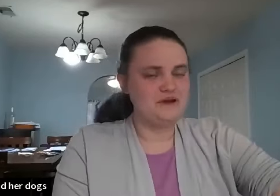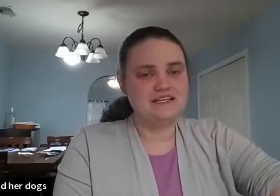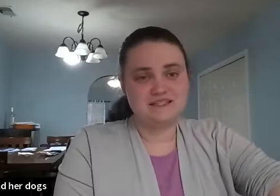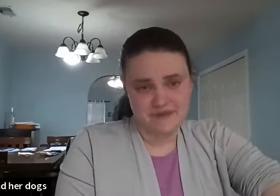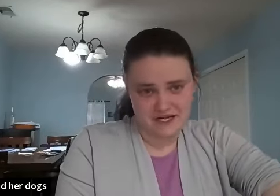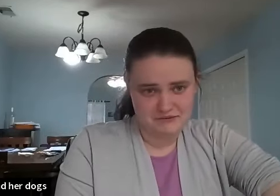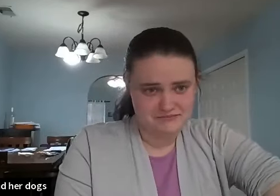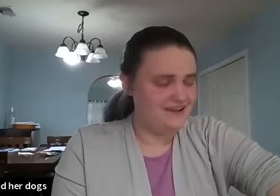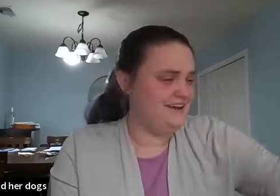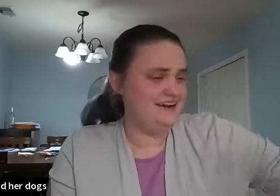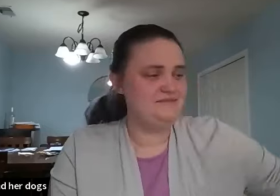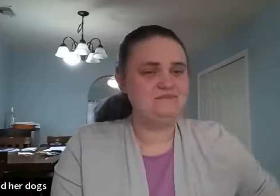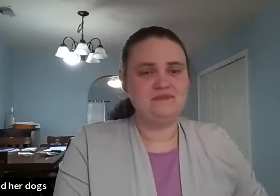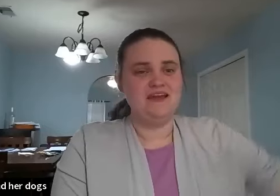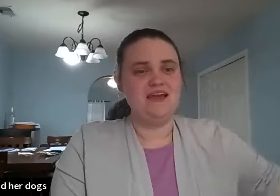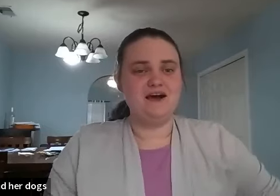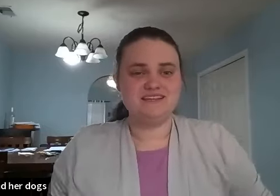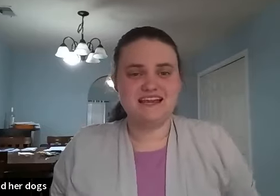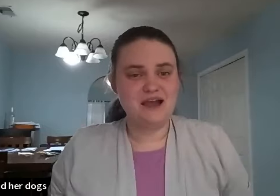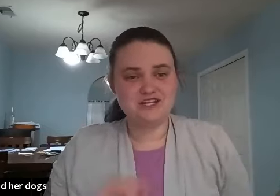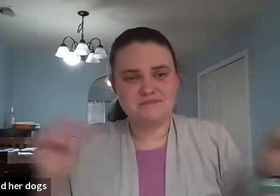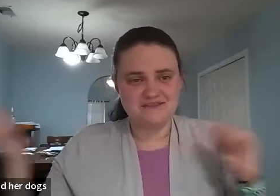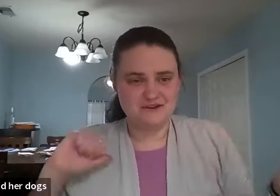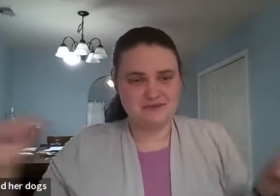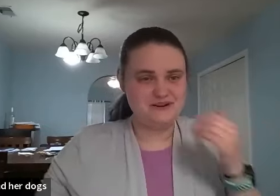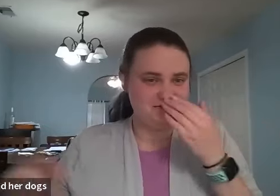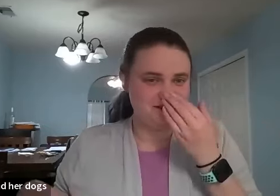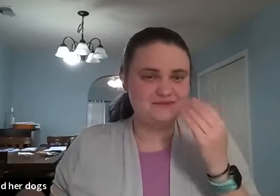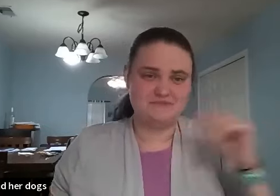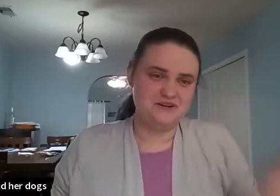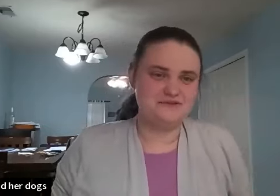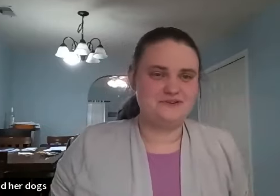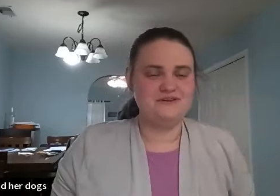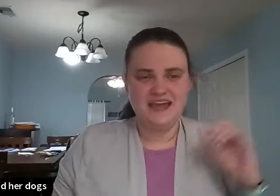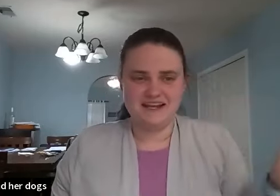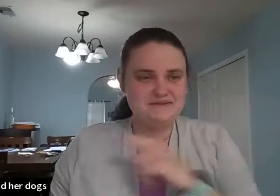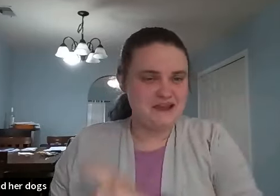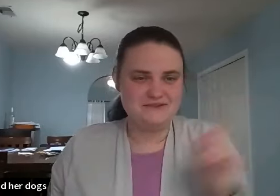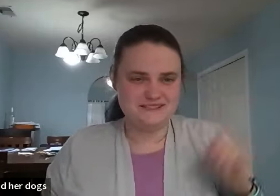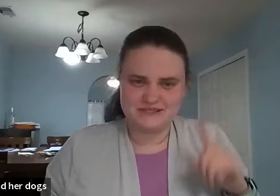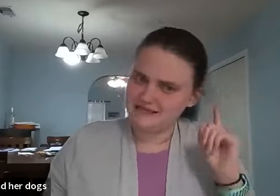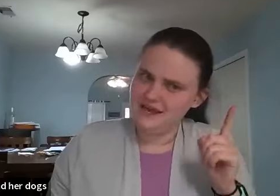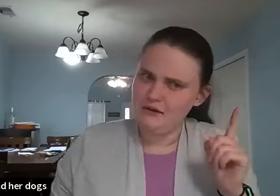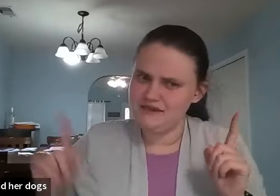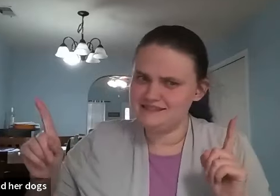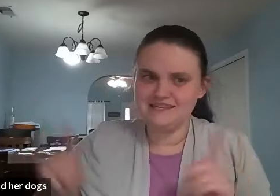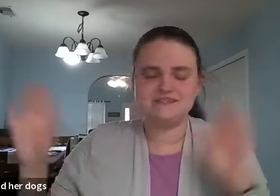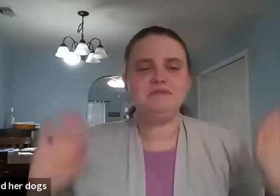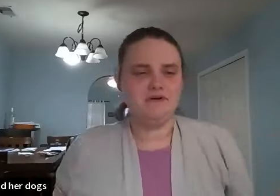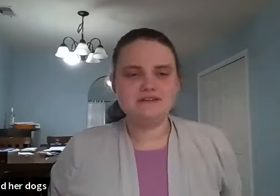it's tomato. Because I jump back and forth. I put it with vegetables, I put it with fruit, and everyone's always like, no, I think it's this. It's